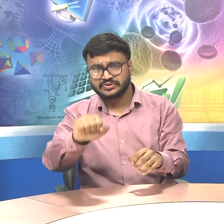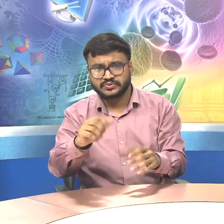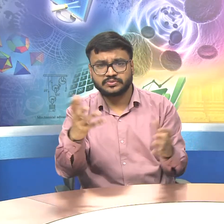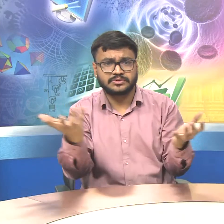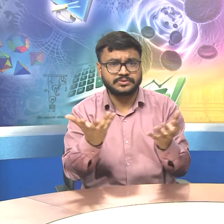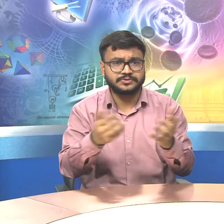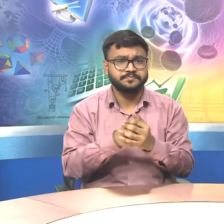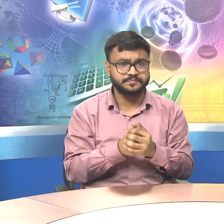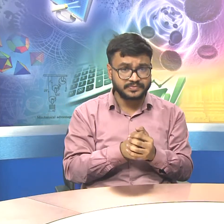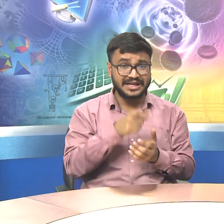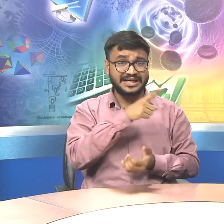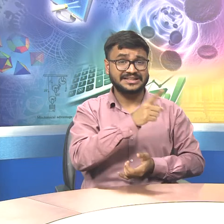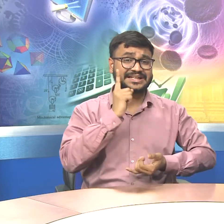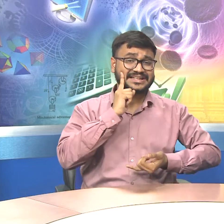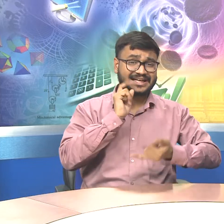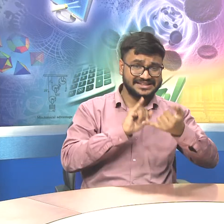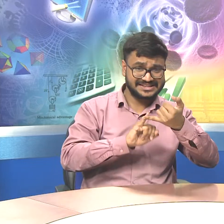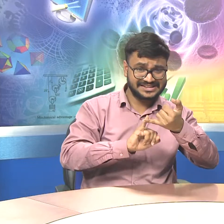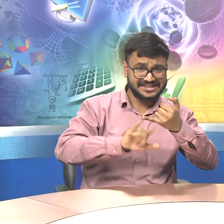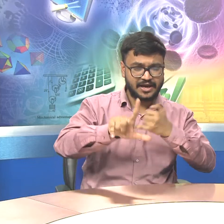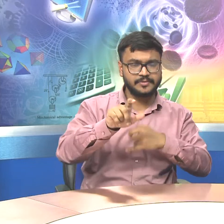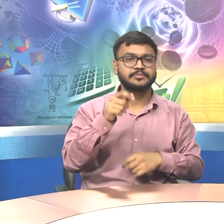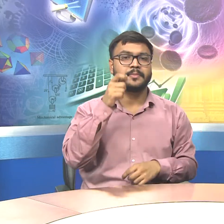no questions. First,